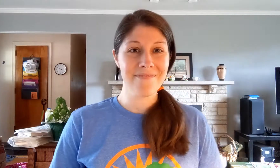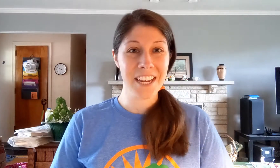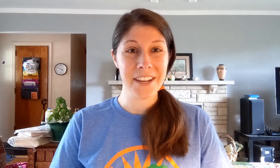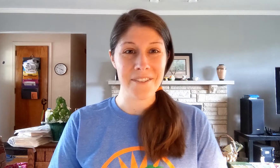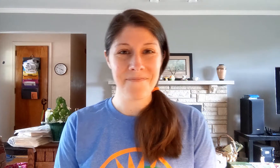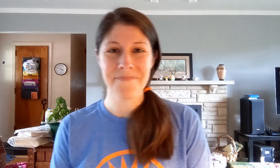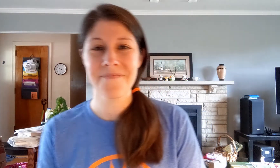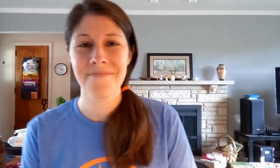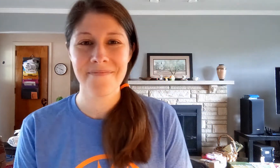Here we go.